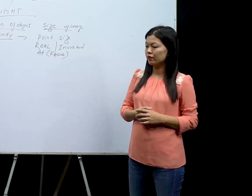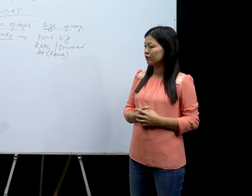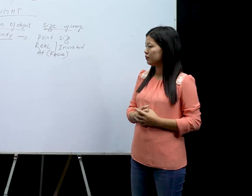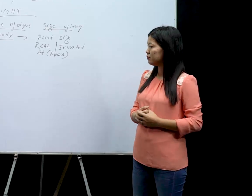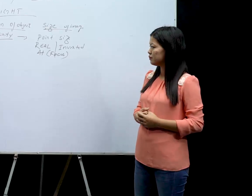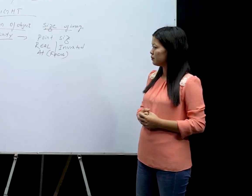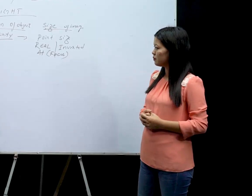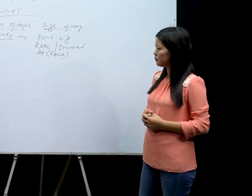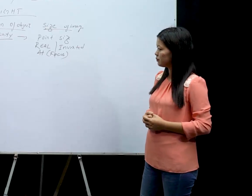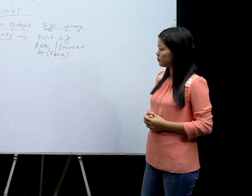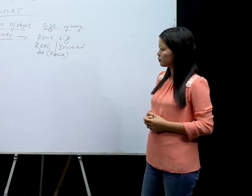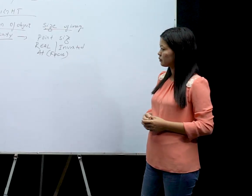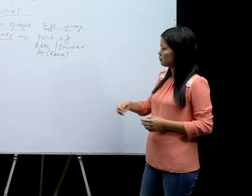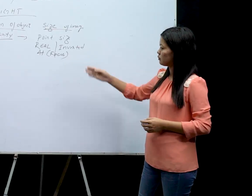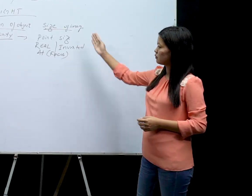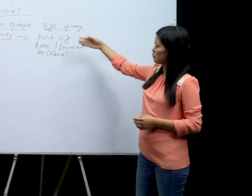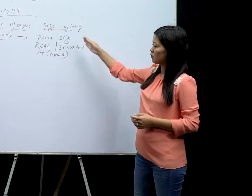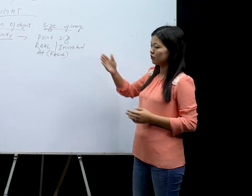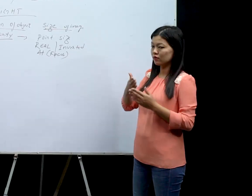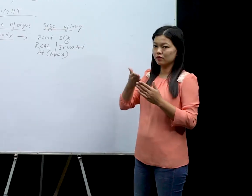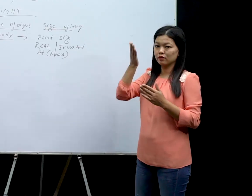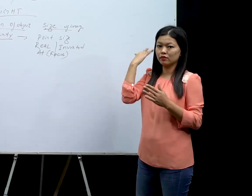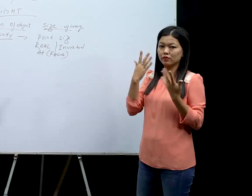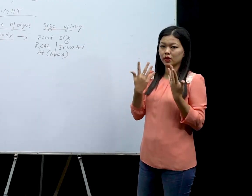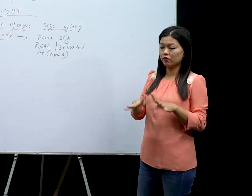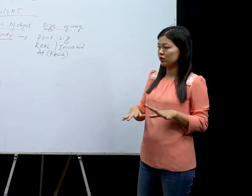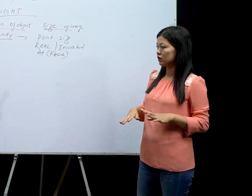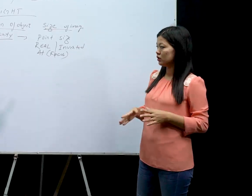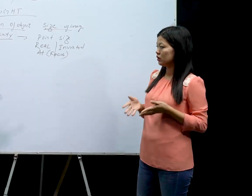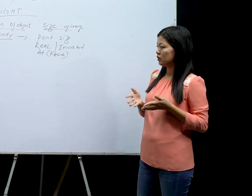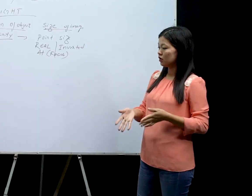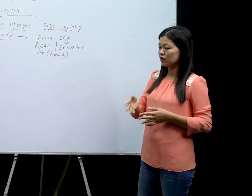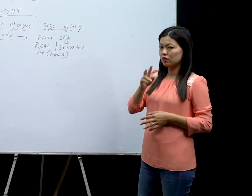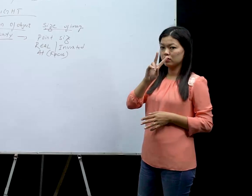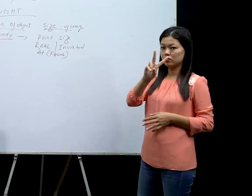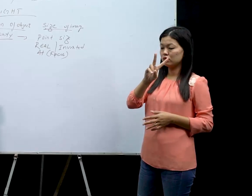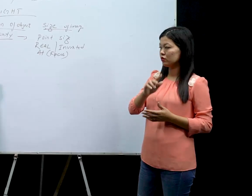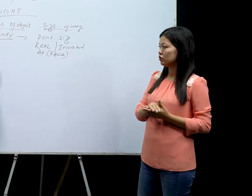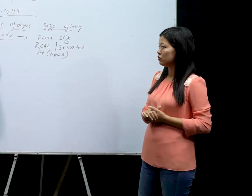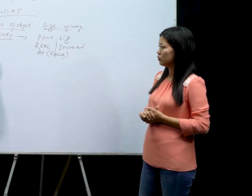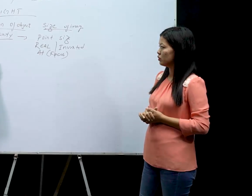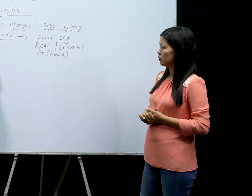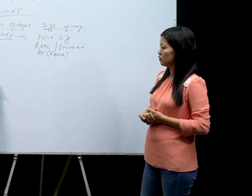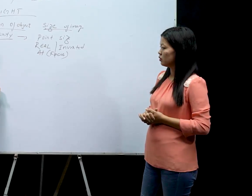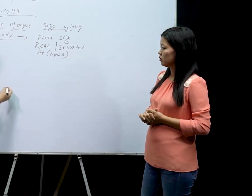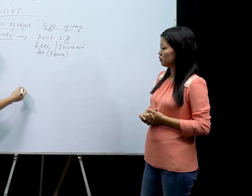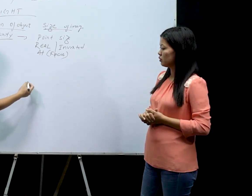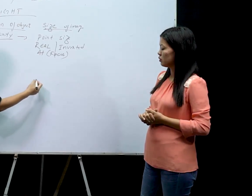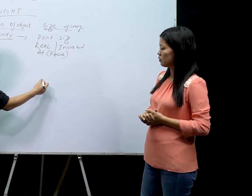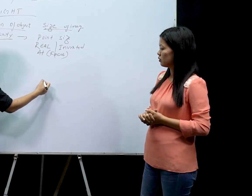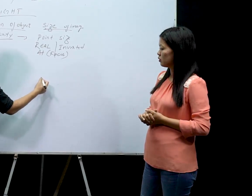Clear? So now today let's see if the object is at beyond C.